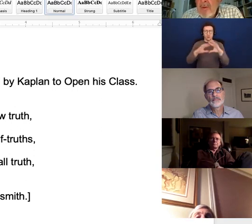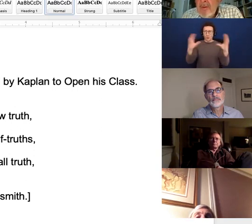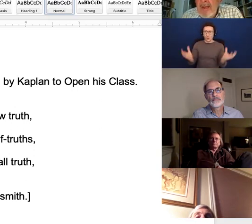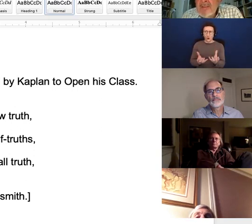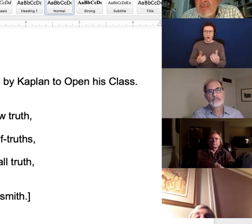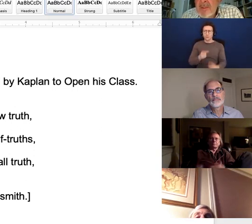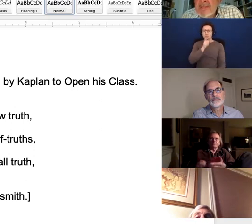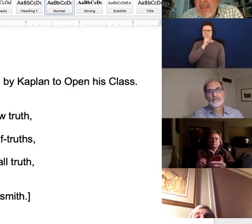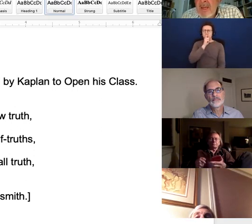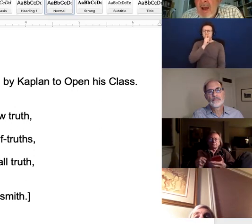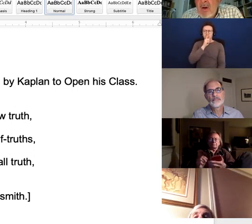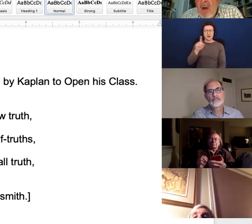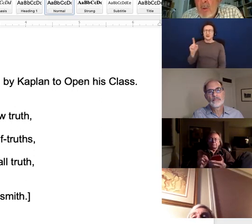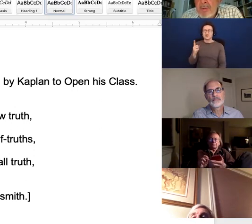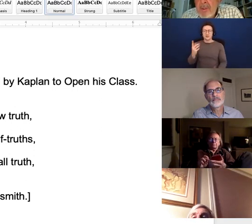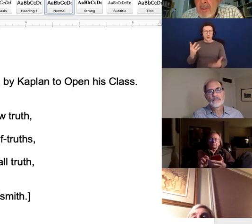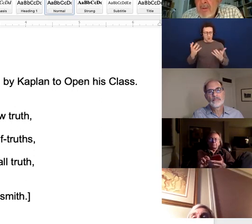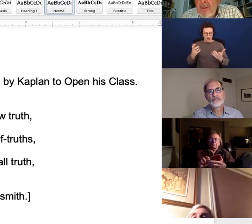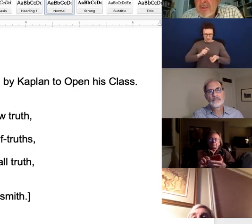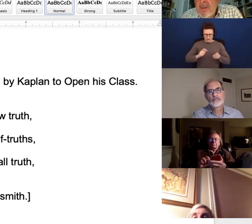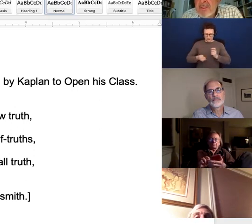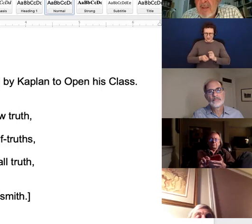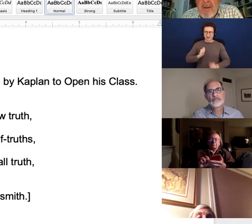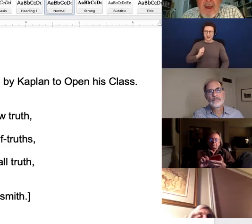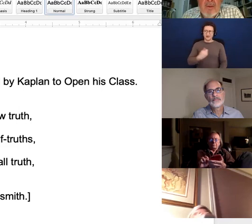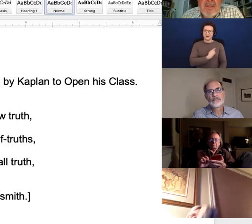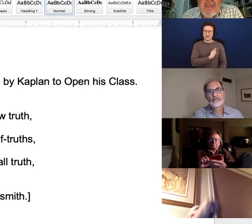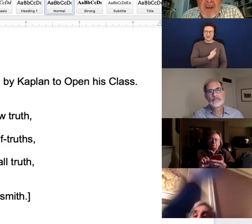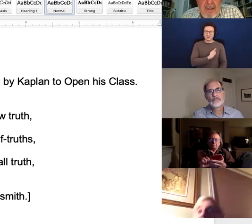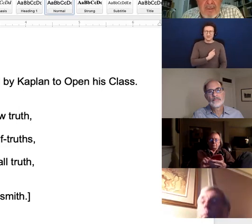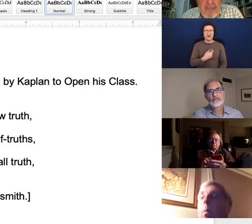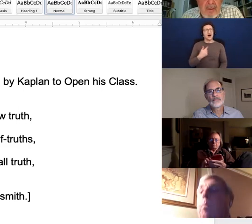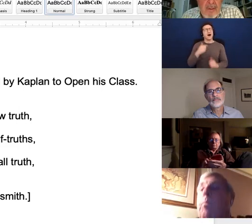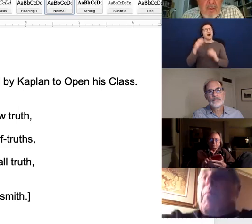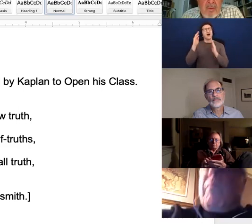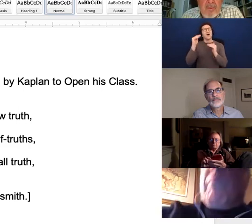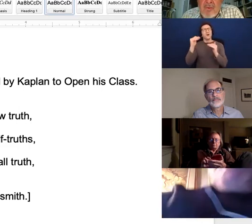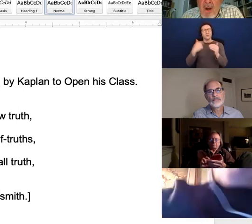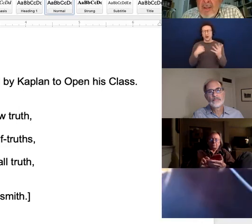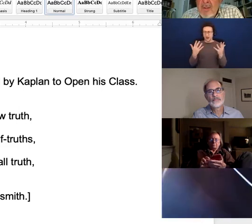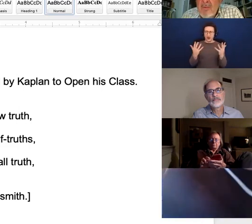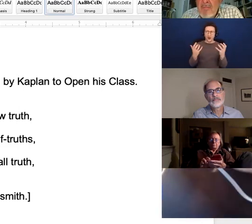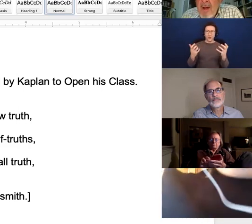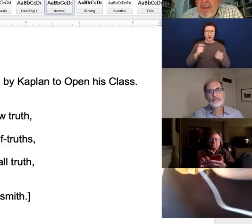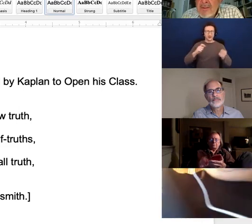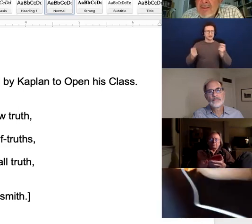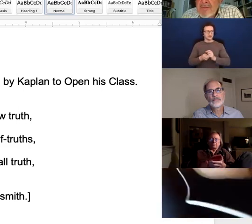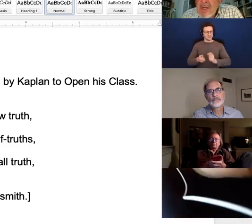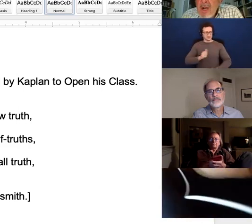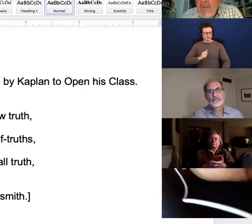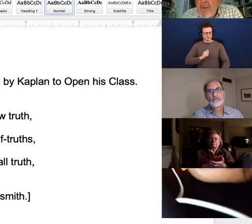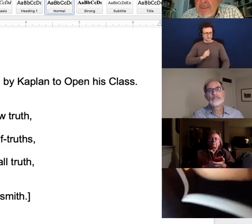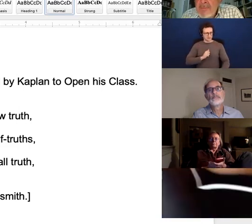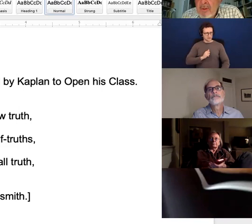We're expressing our hope. We're expressing our desire. We're trying to remind